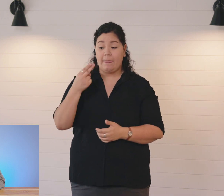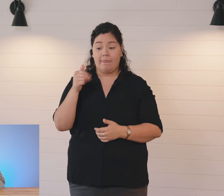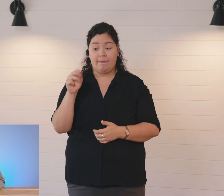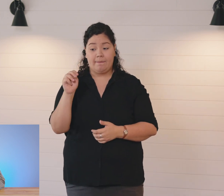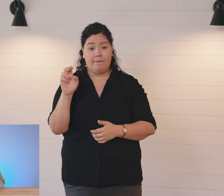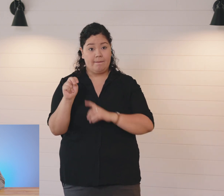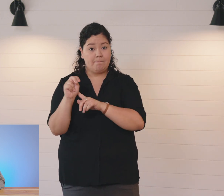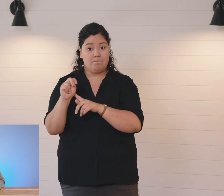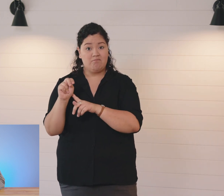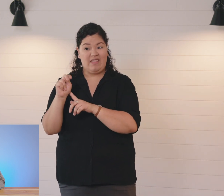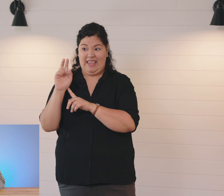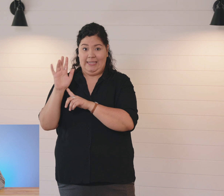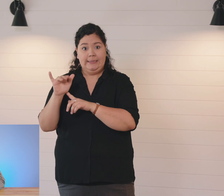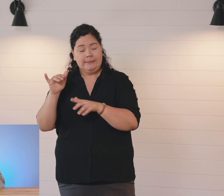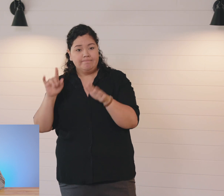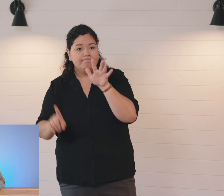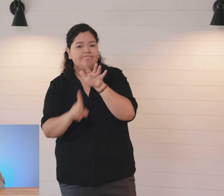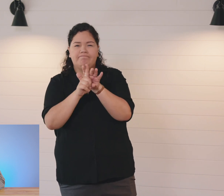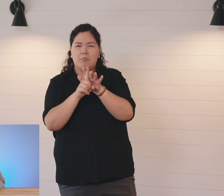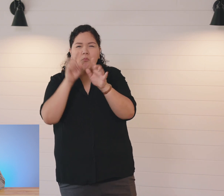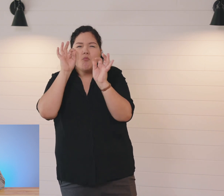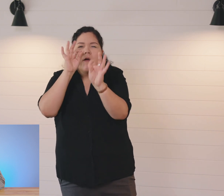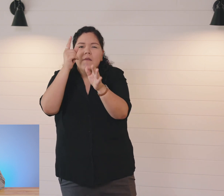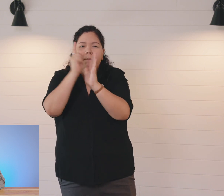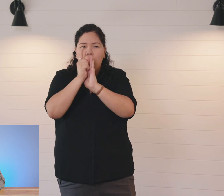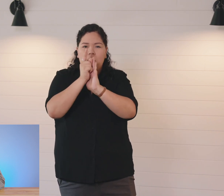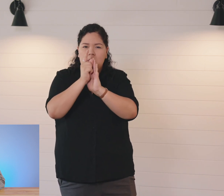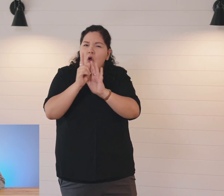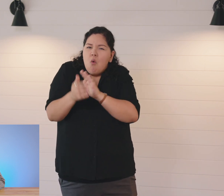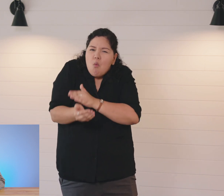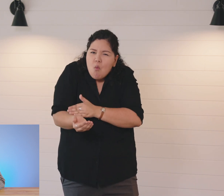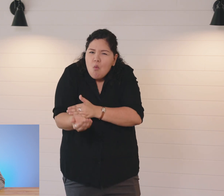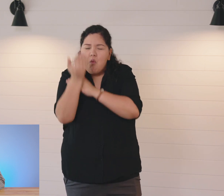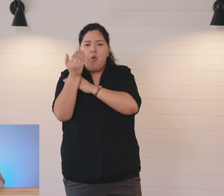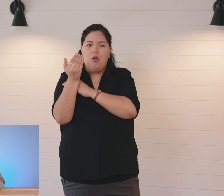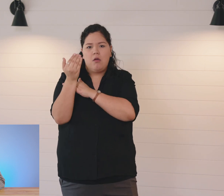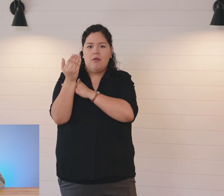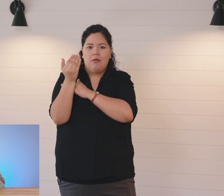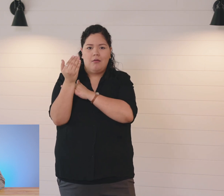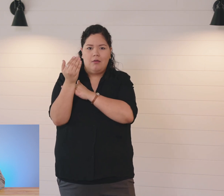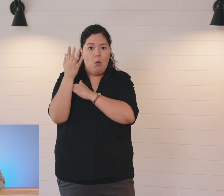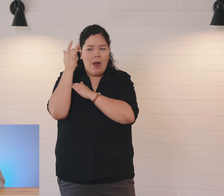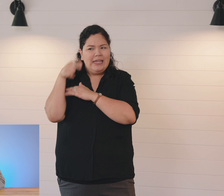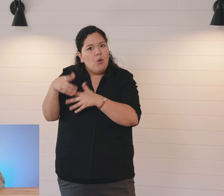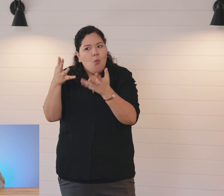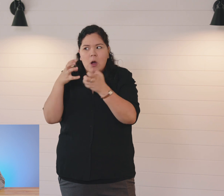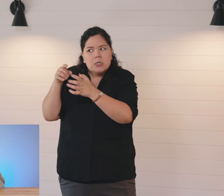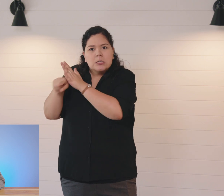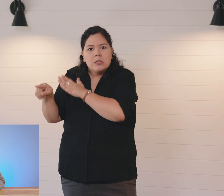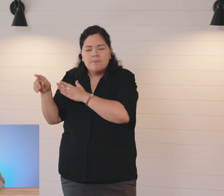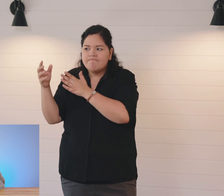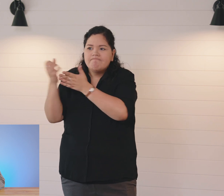Haman's entrance at just the right moment in the king's court, caused ultimately by his own wicked desires to ruin Mordecai,